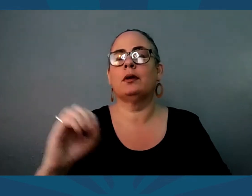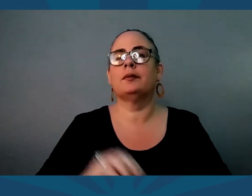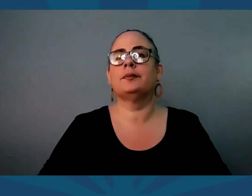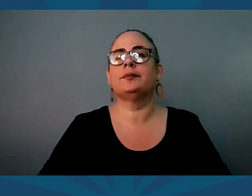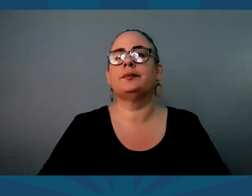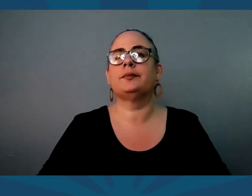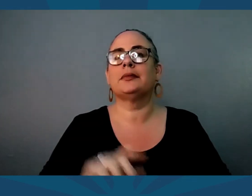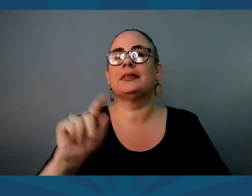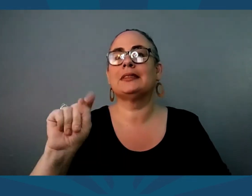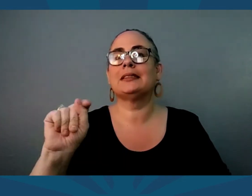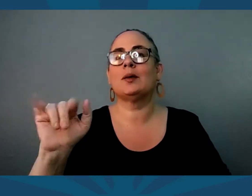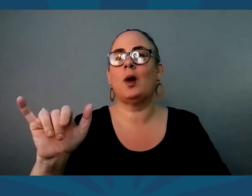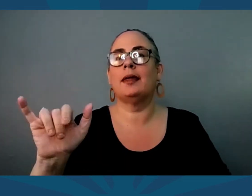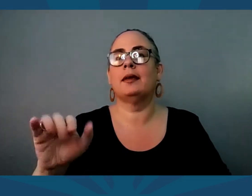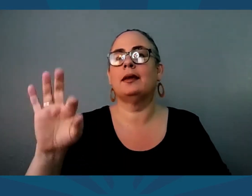928-679-7860.